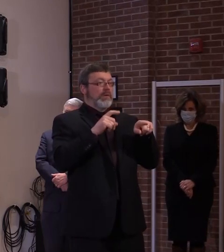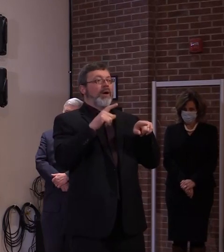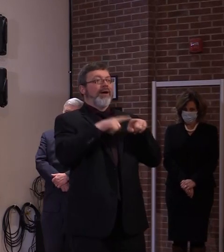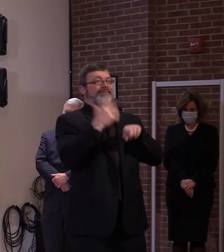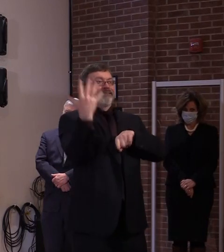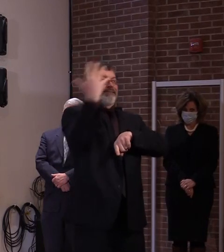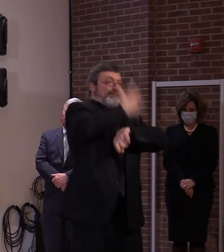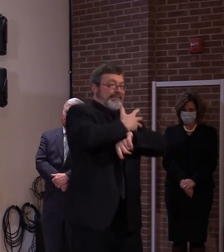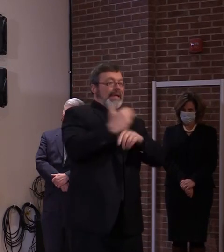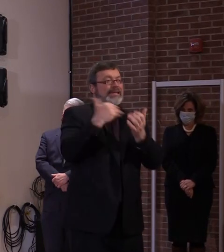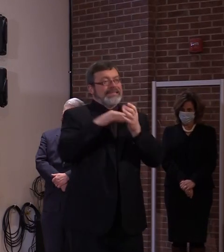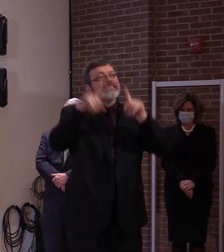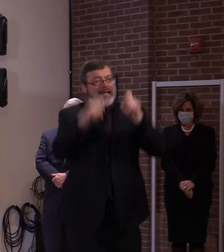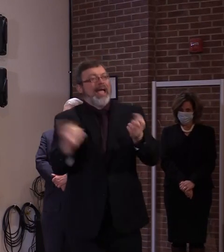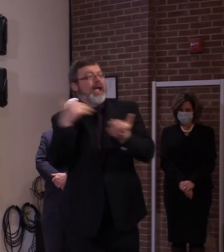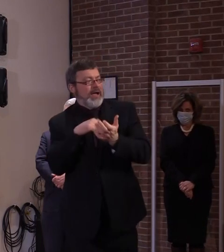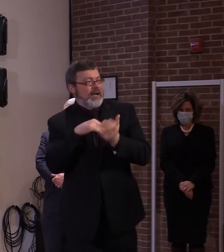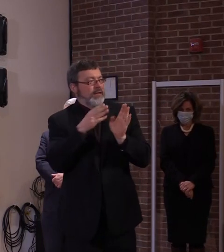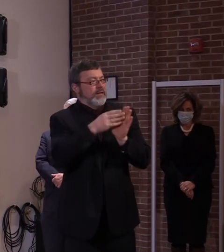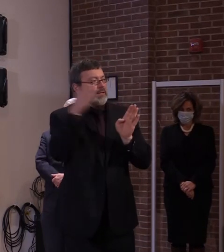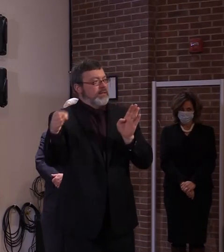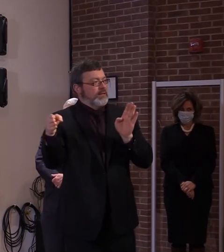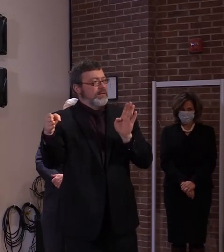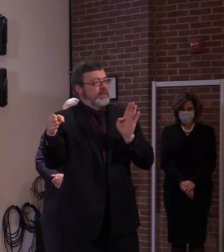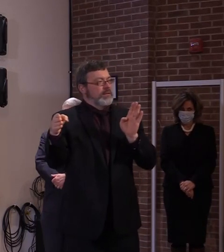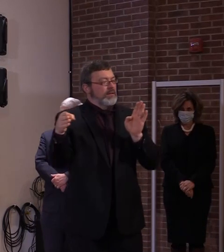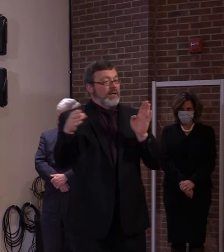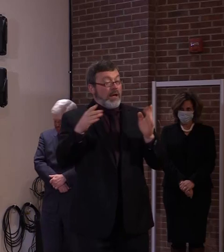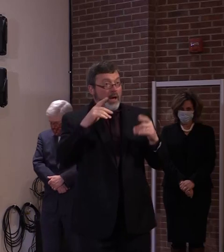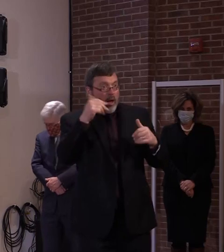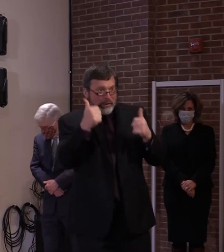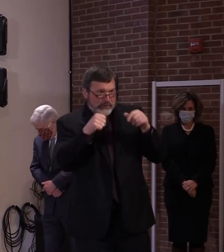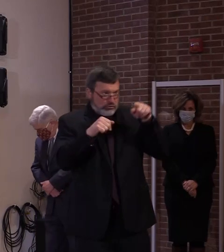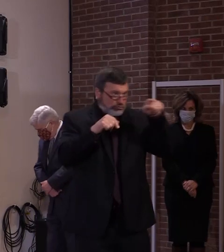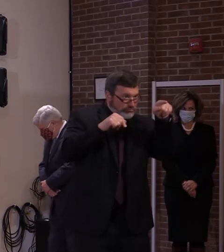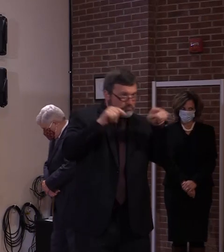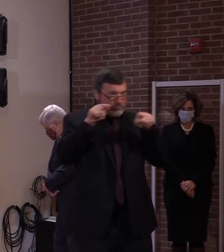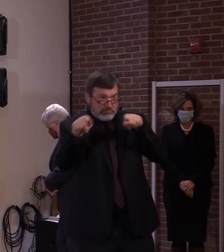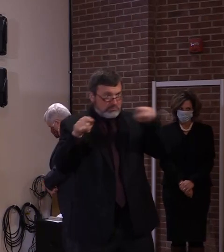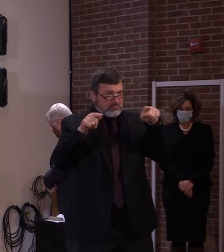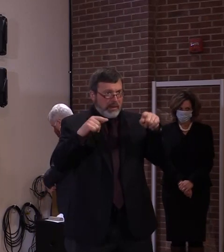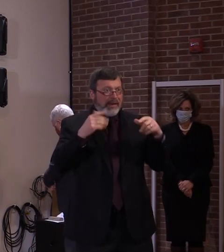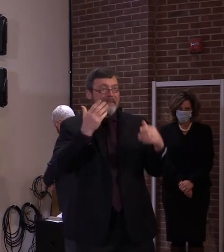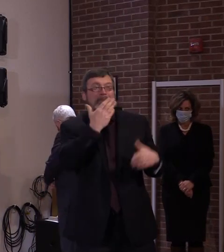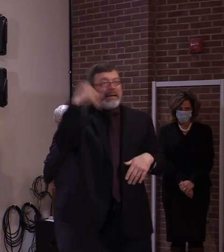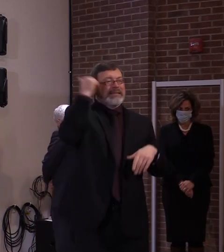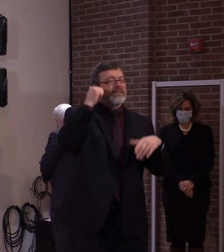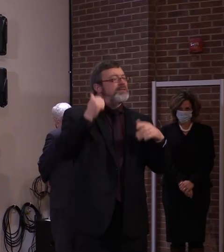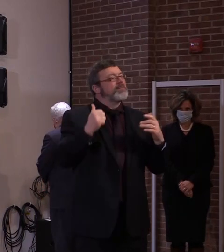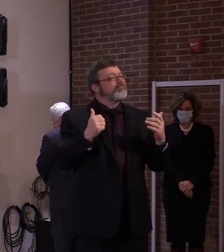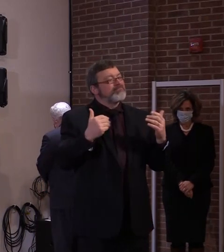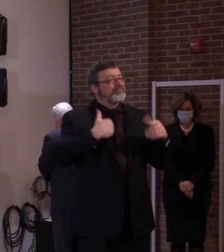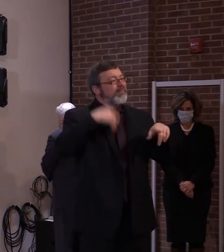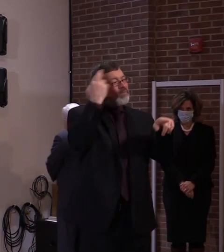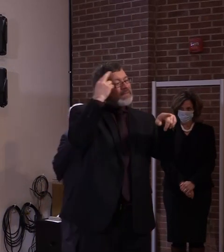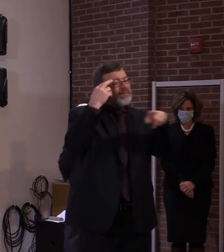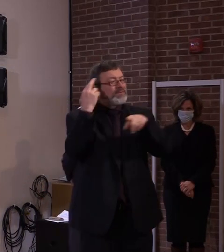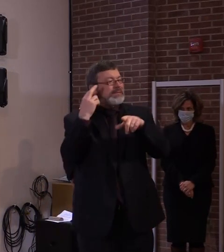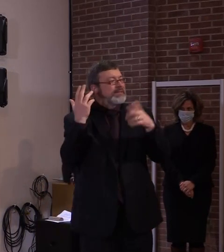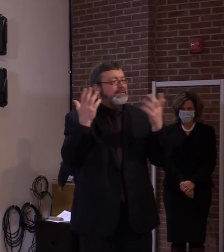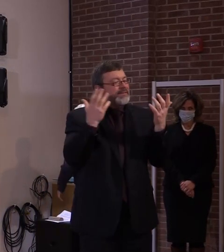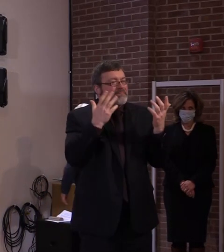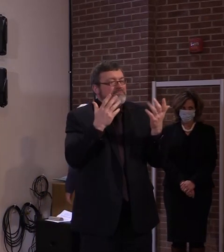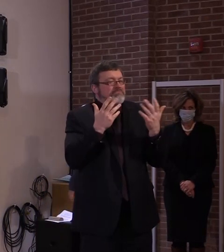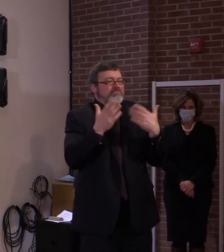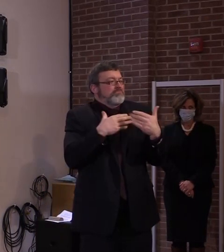than the other at that point in time. It would be whichever one you can access. I think if you're at day